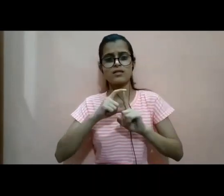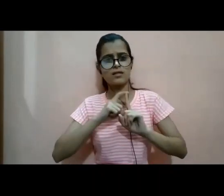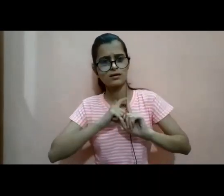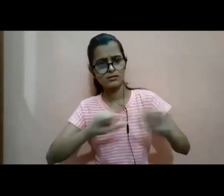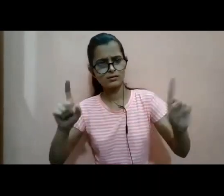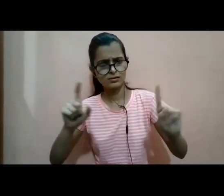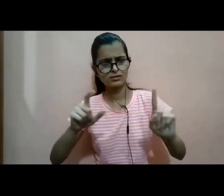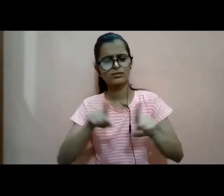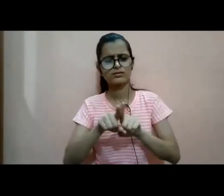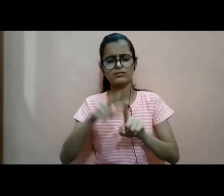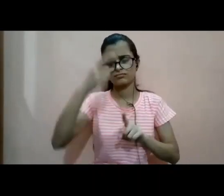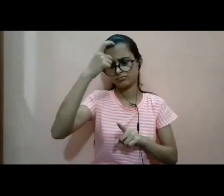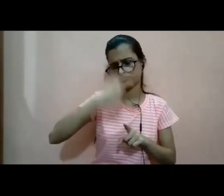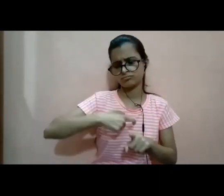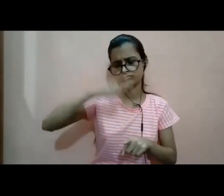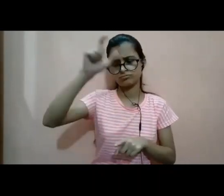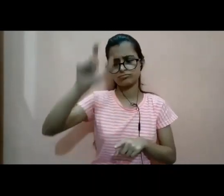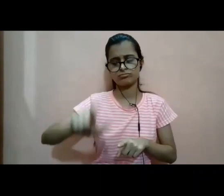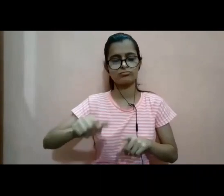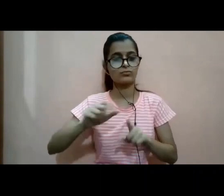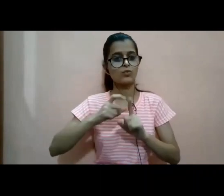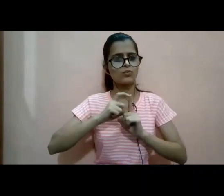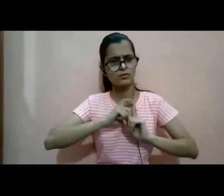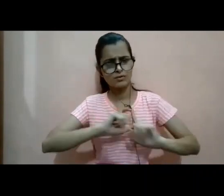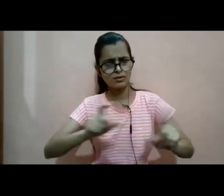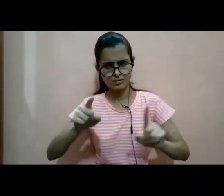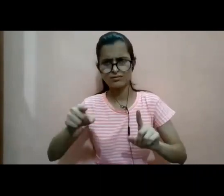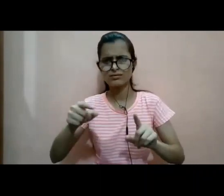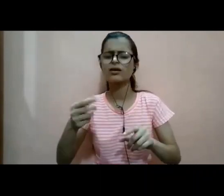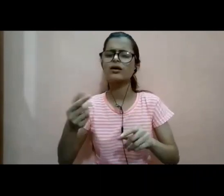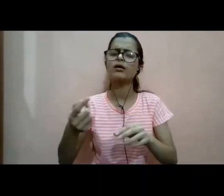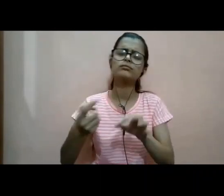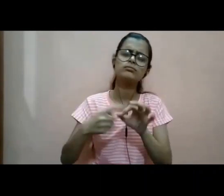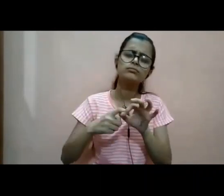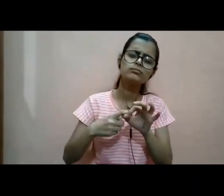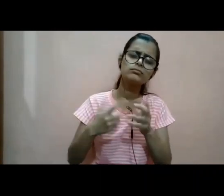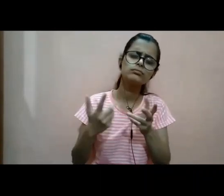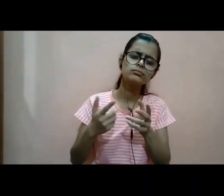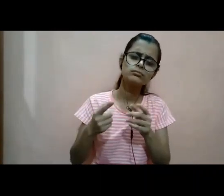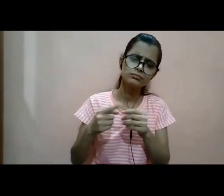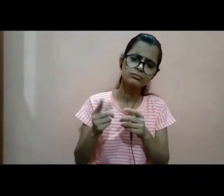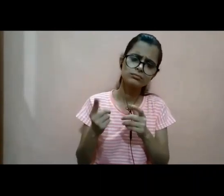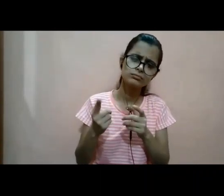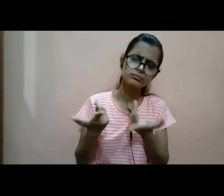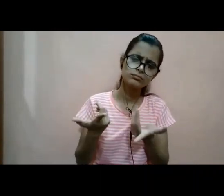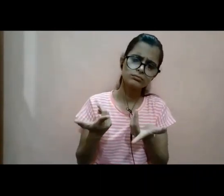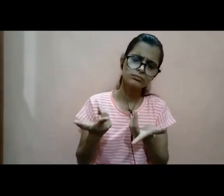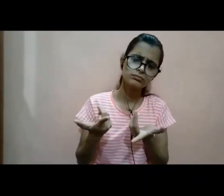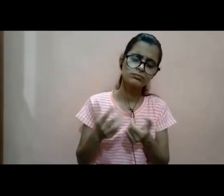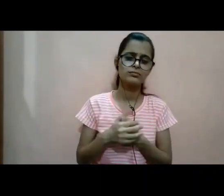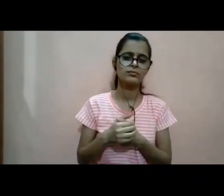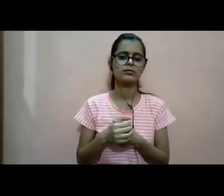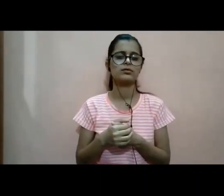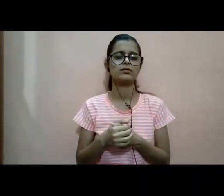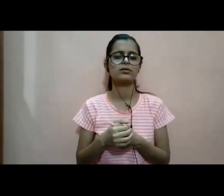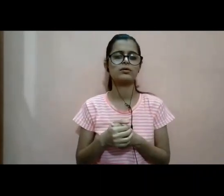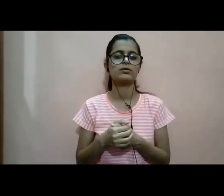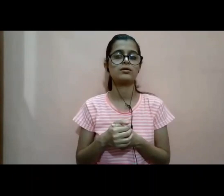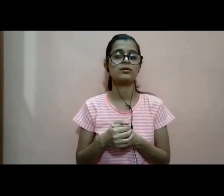individualistic through return to desire? Is that where the question is coming from? Right, I think so. what